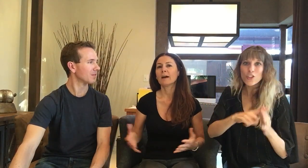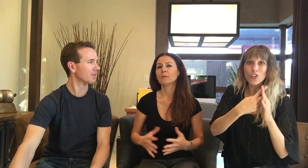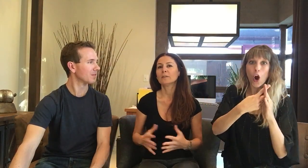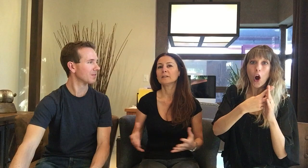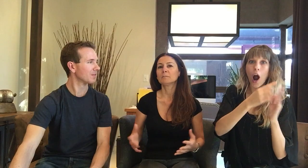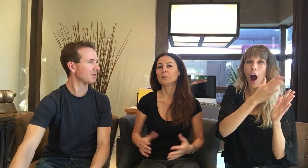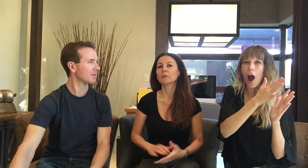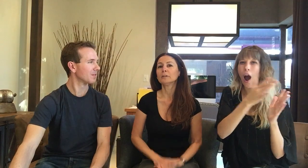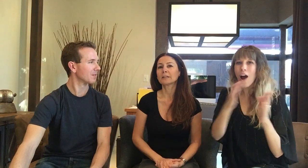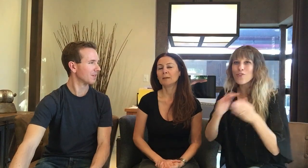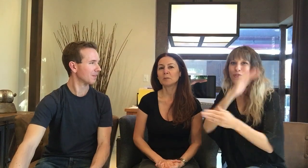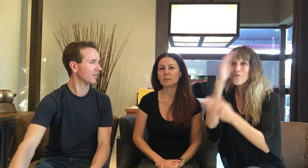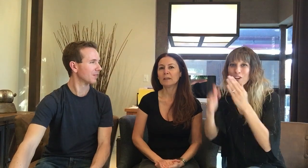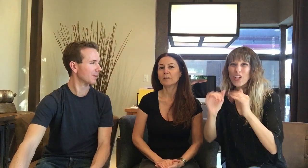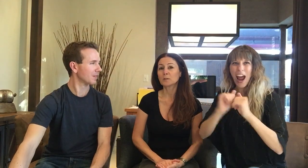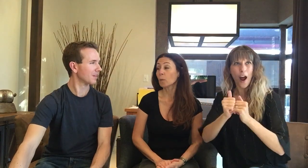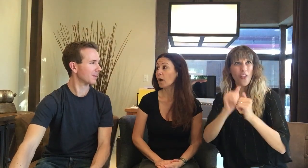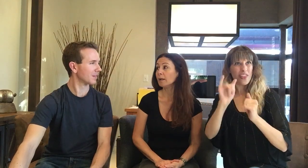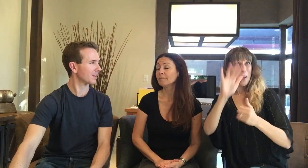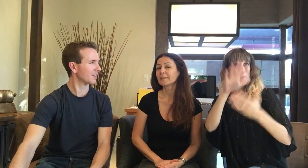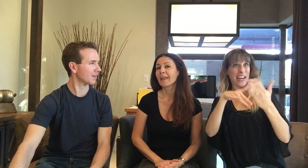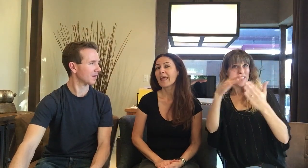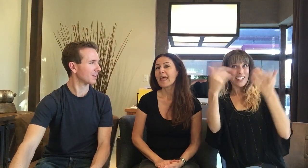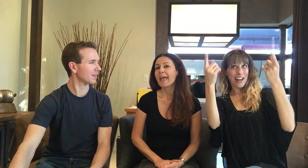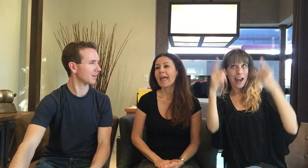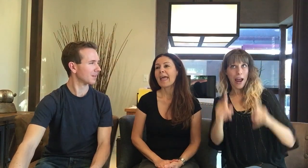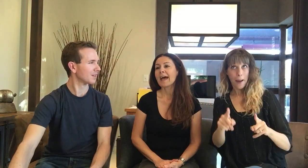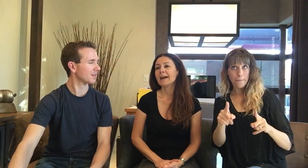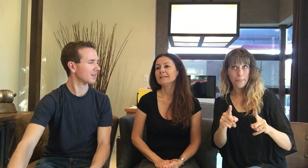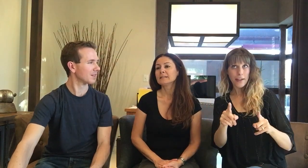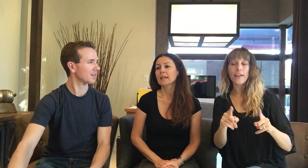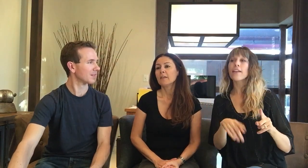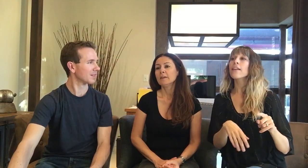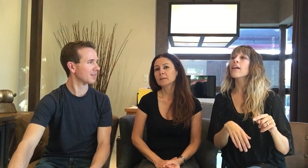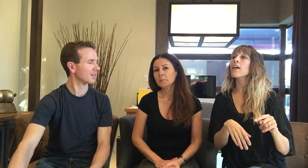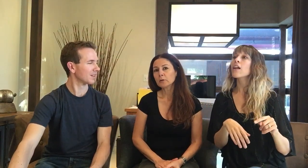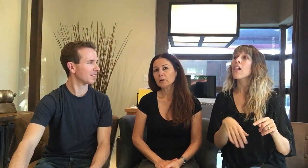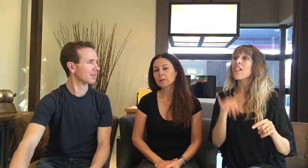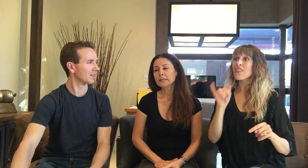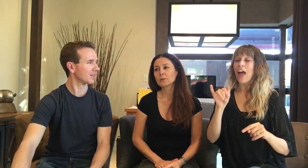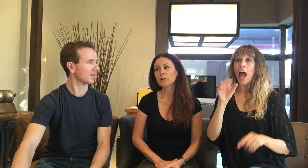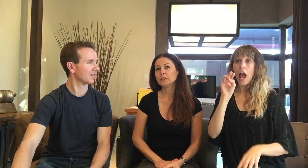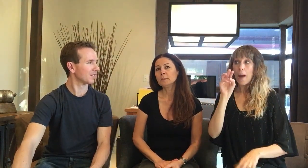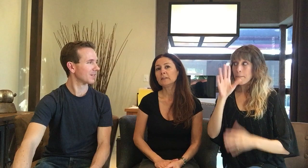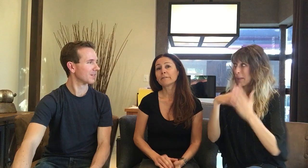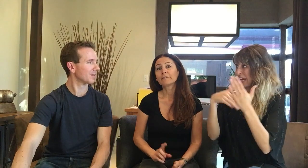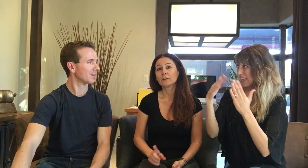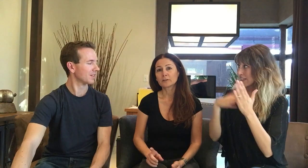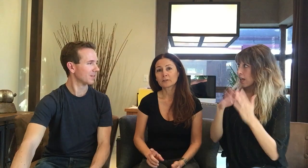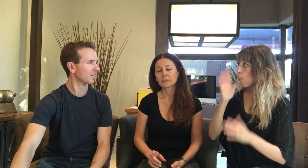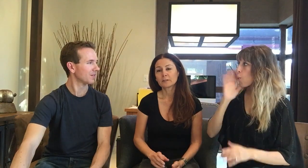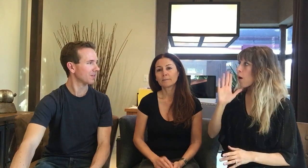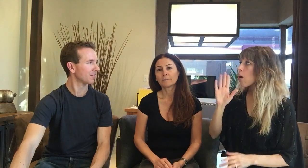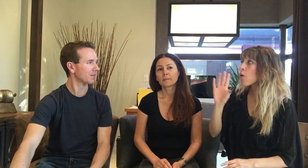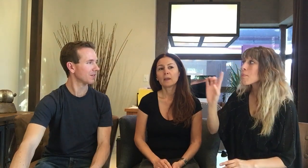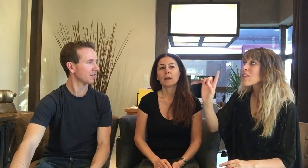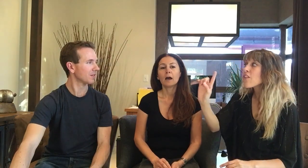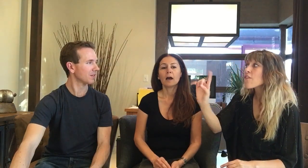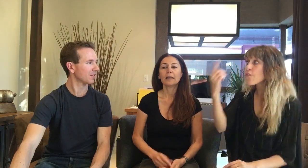how this mural came to be on this wall. And this mural is going to be the first in